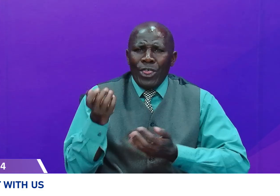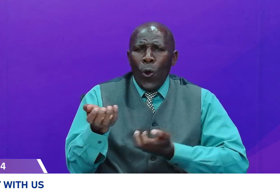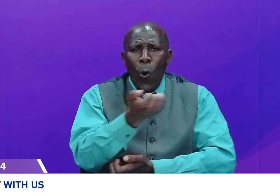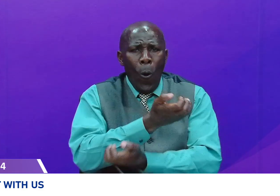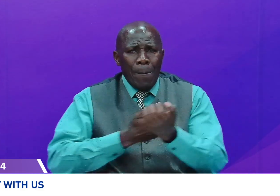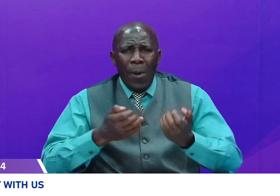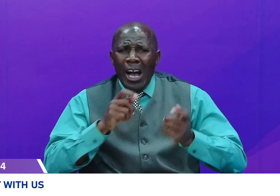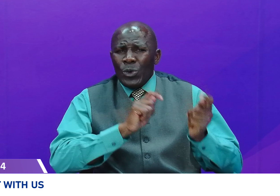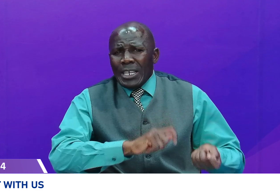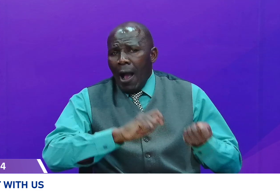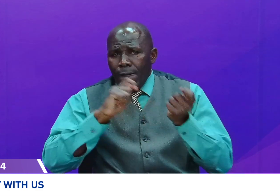engineering,